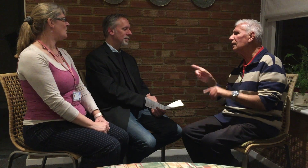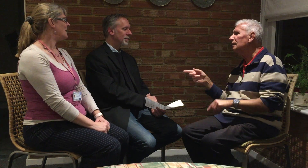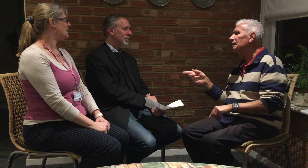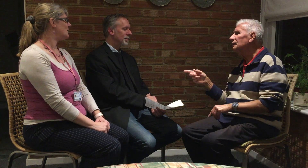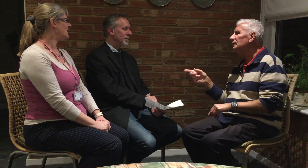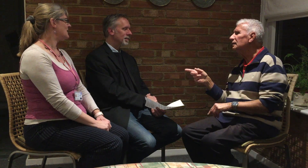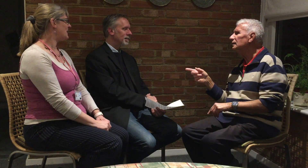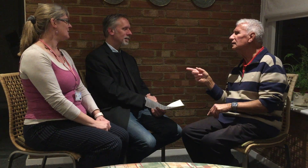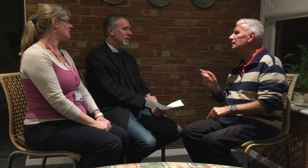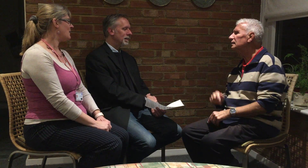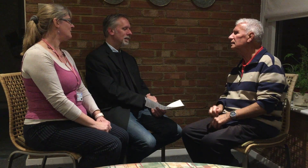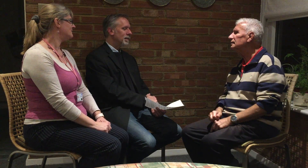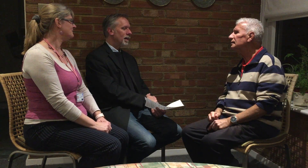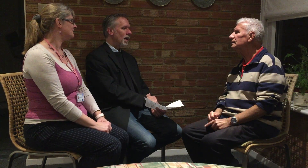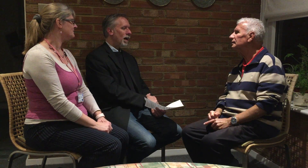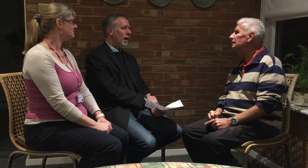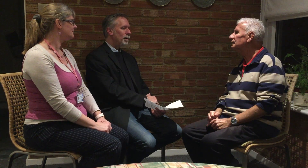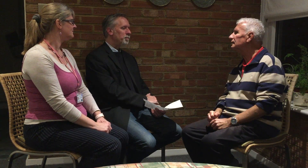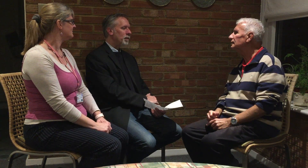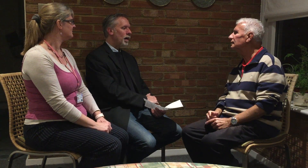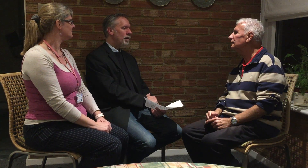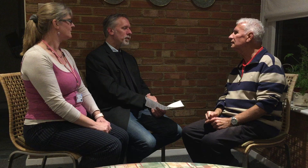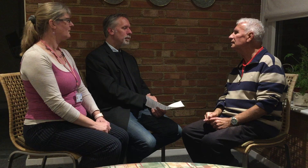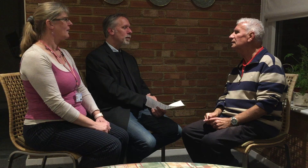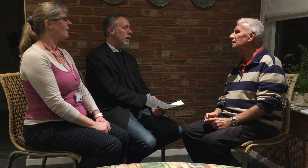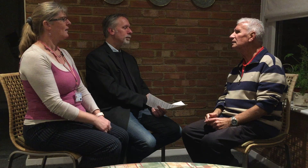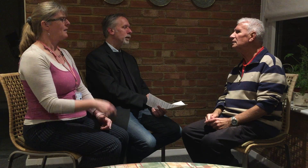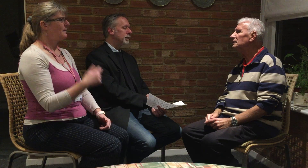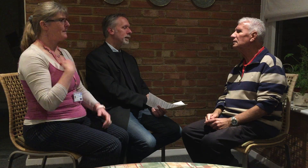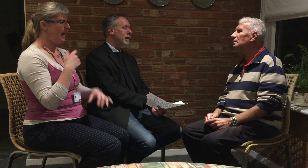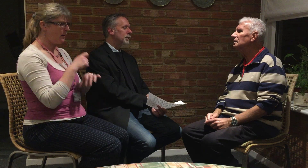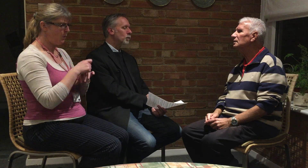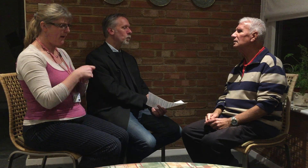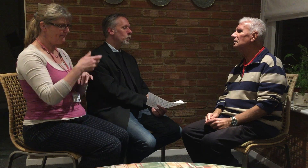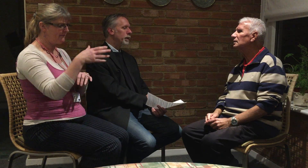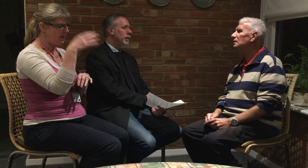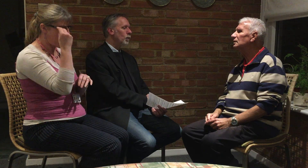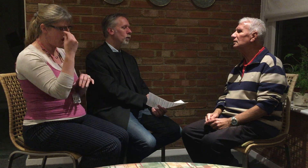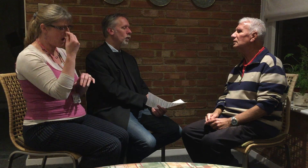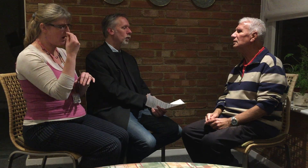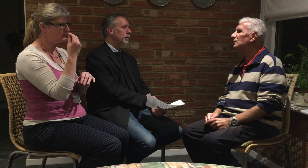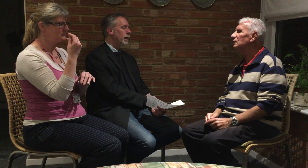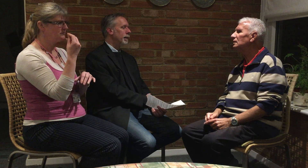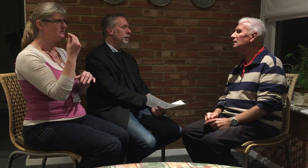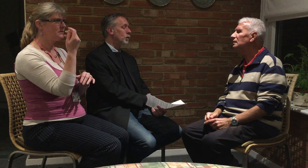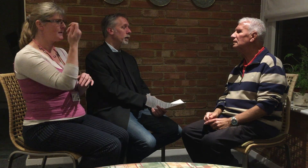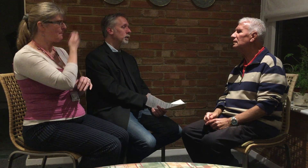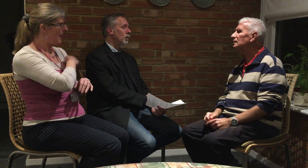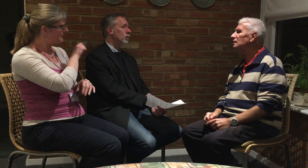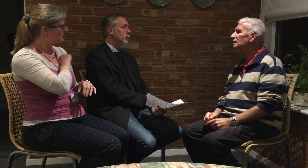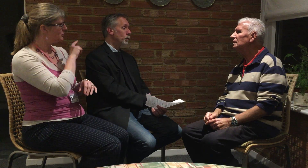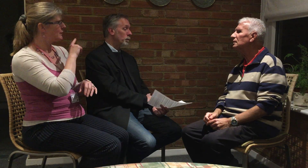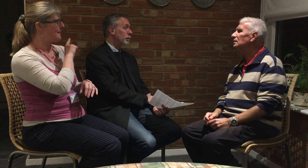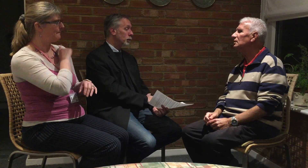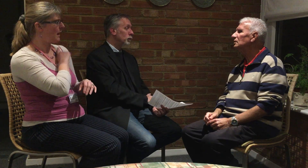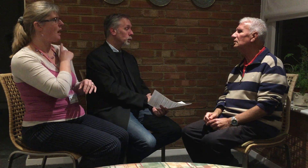Why is she learning Spanish as well? I think the main reason is we go on holiday quite a lot to America as